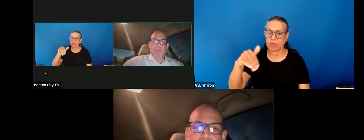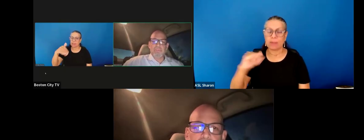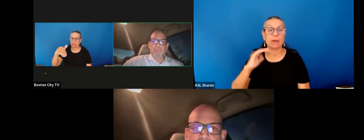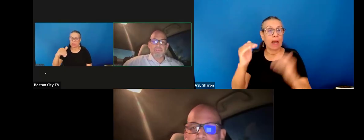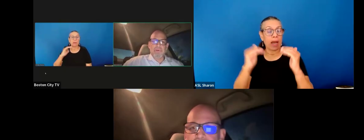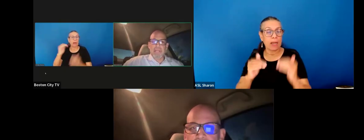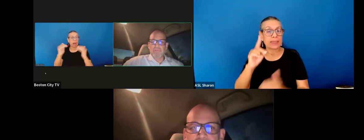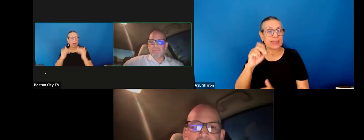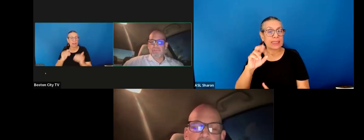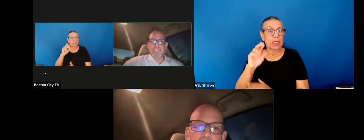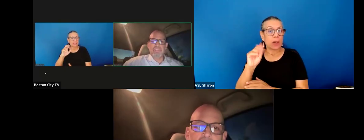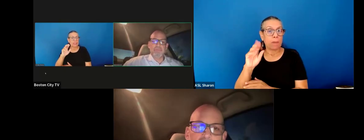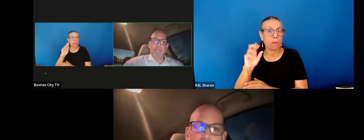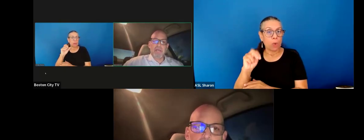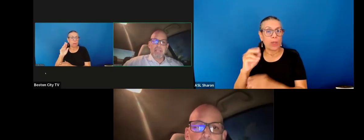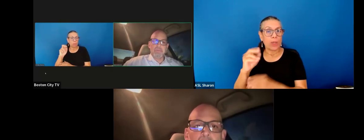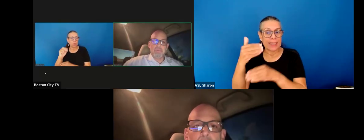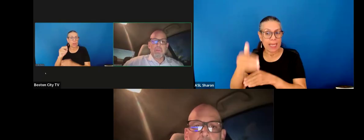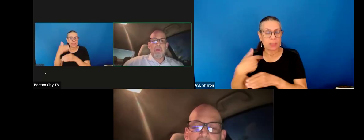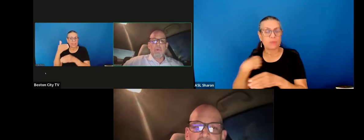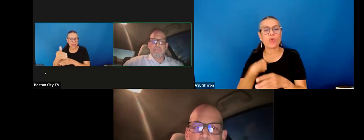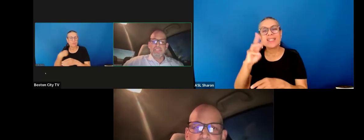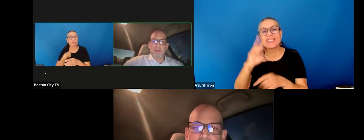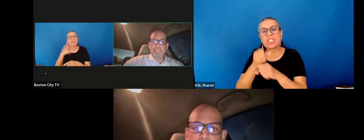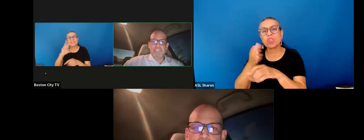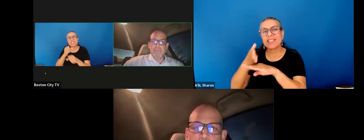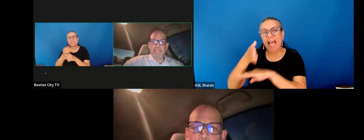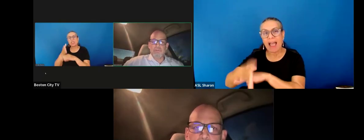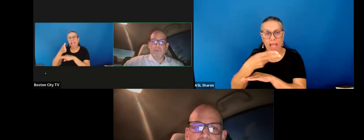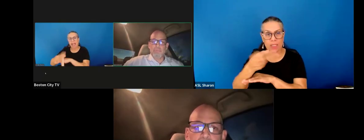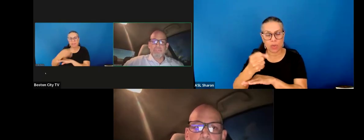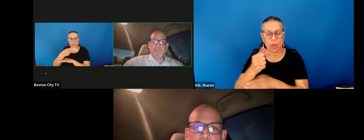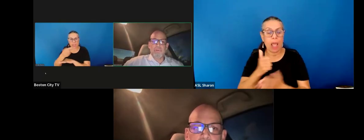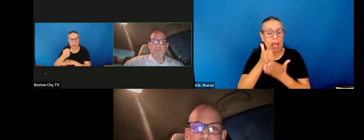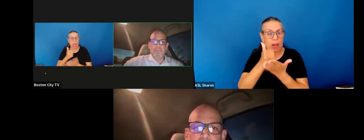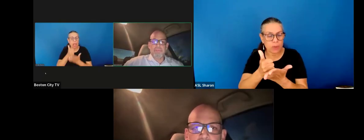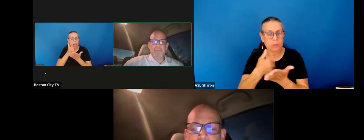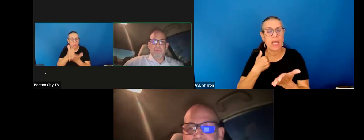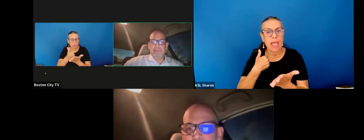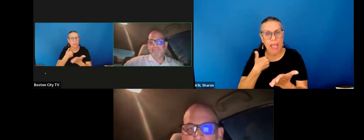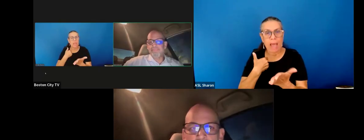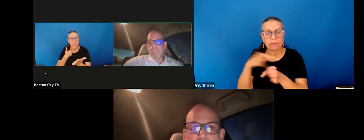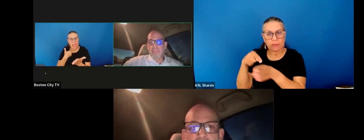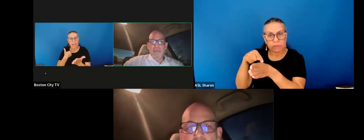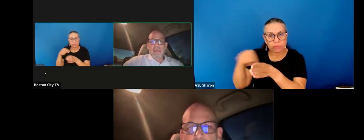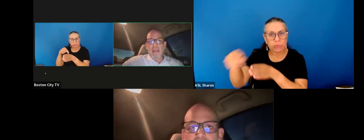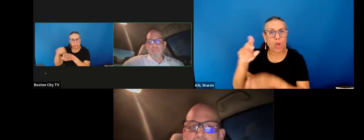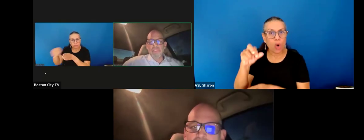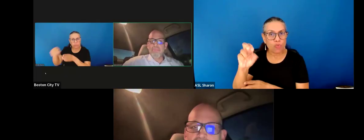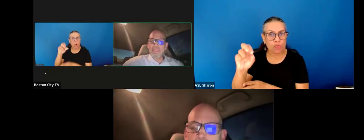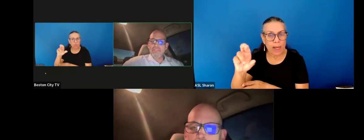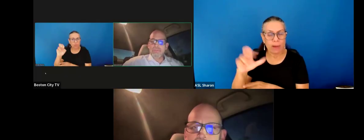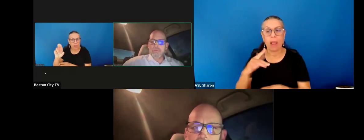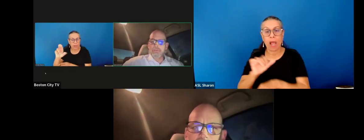program supports our graduates for 6 years beyond high school, working to help each of them enter a purposeful, wealth-building career. I've